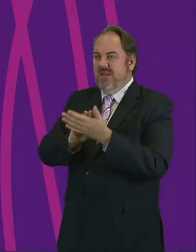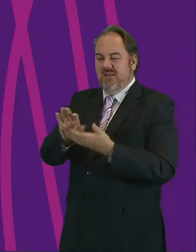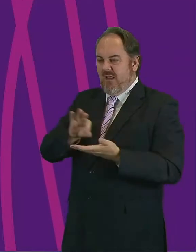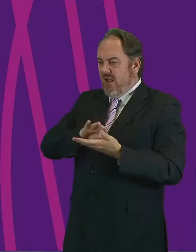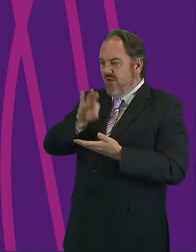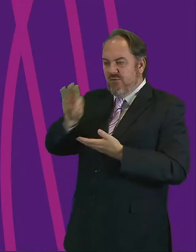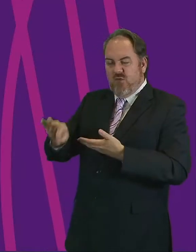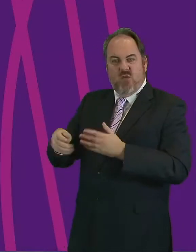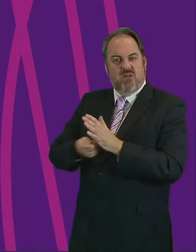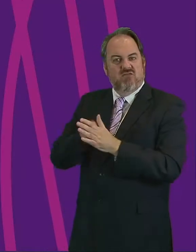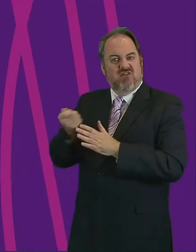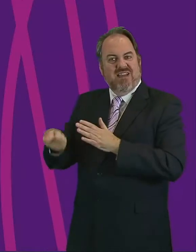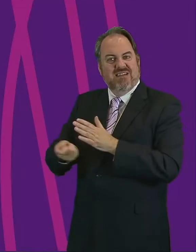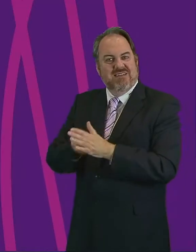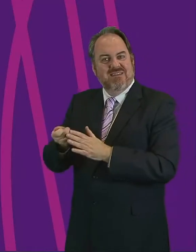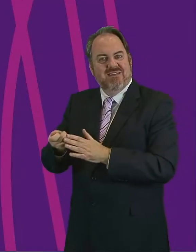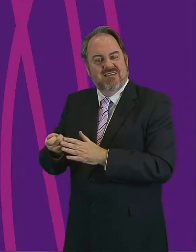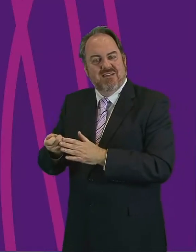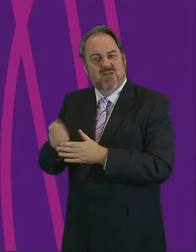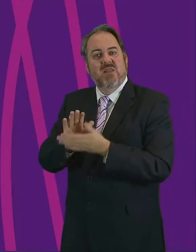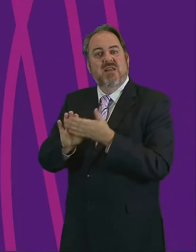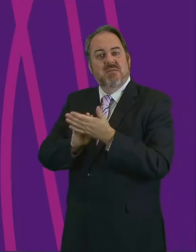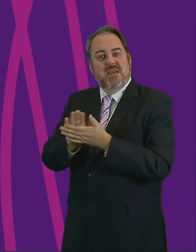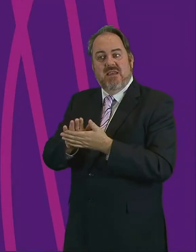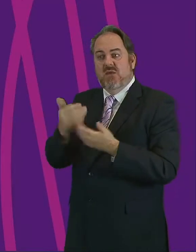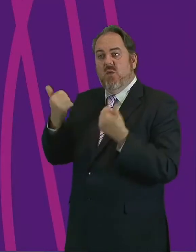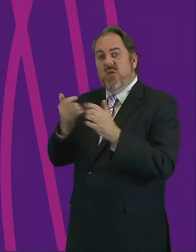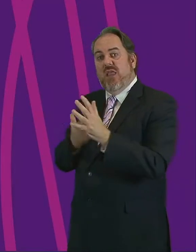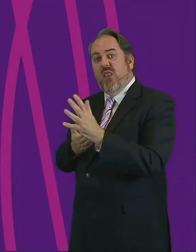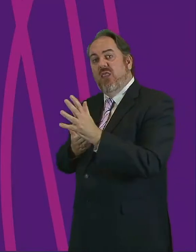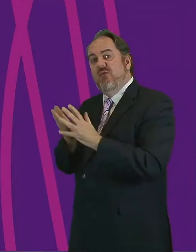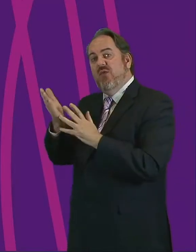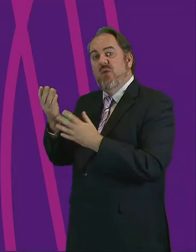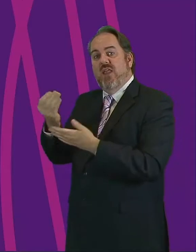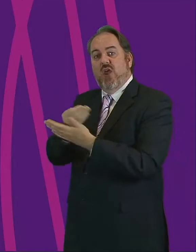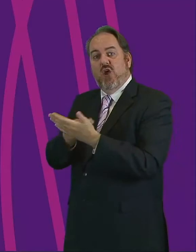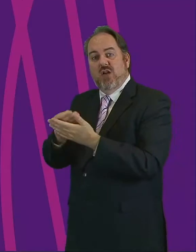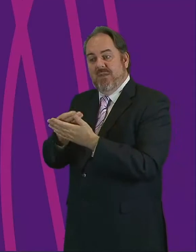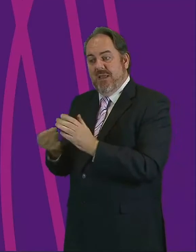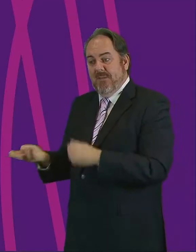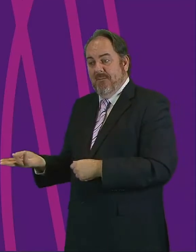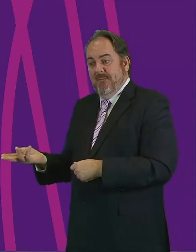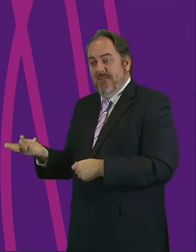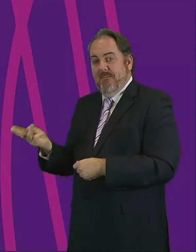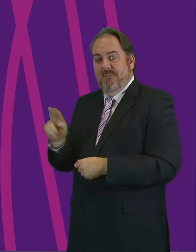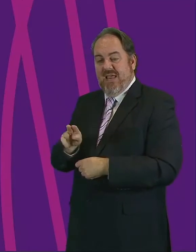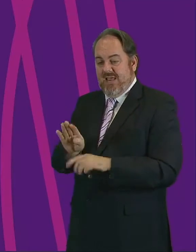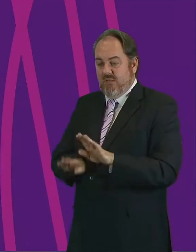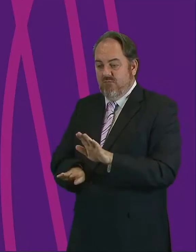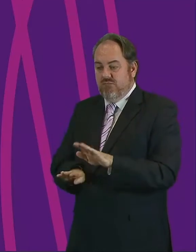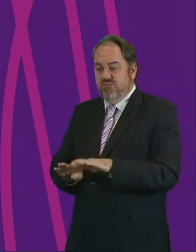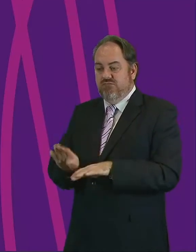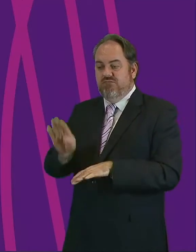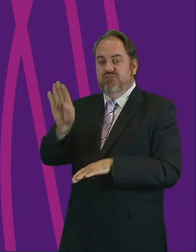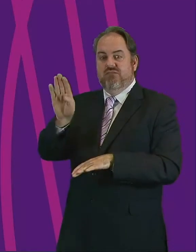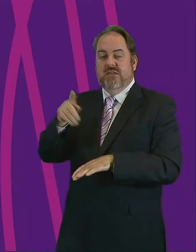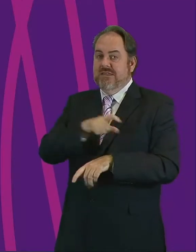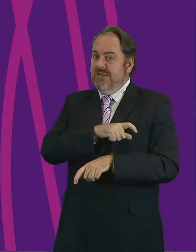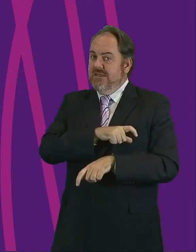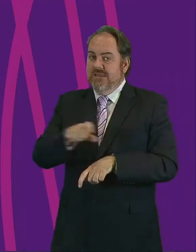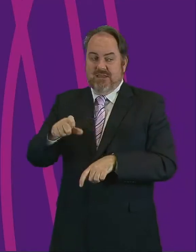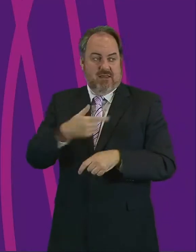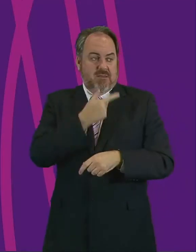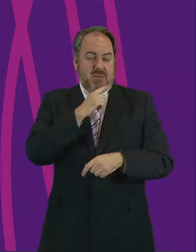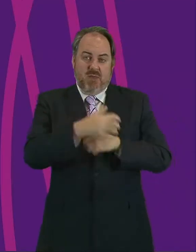And as we come through recovery, as we start to ease lockdown, those pressures are not going to disappear. So I think there